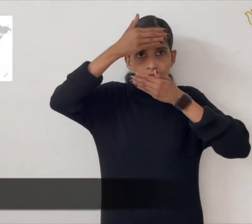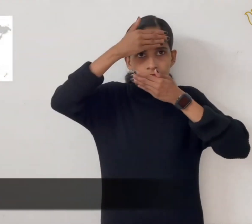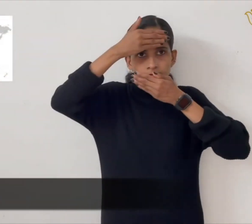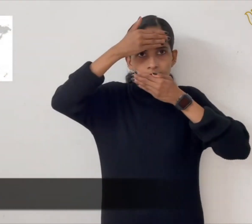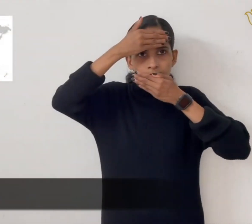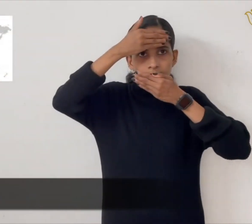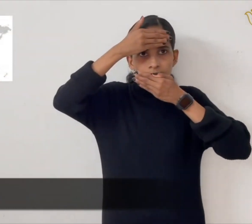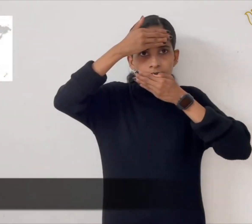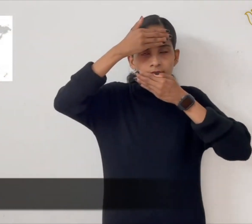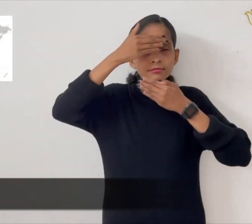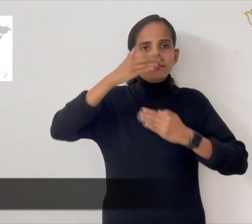Morocco,